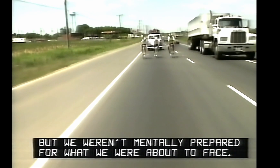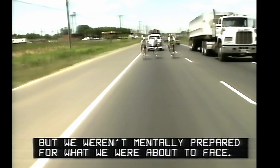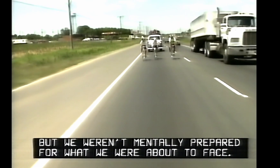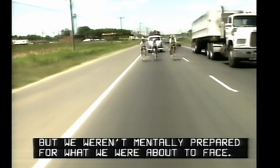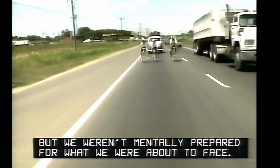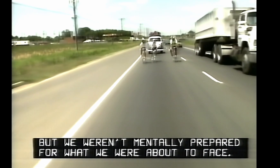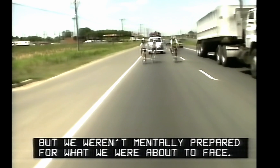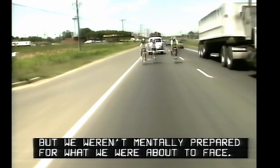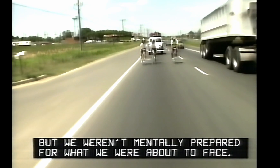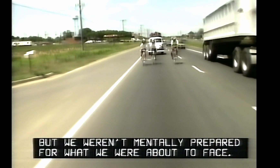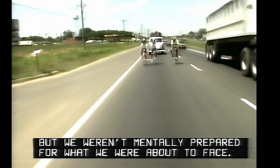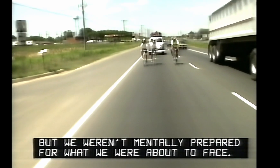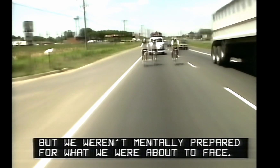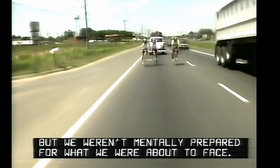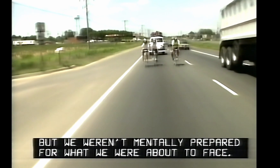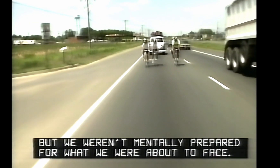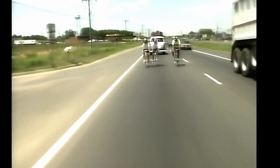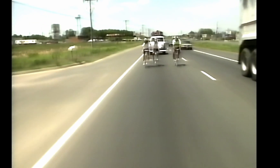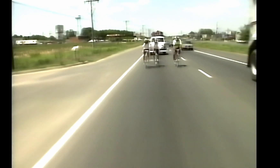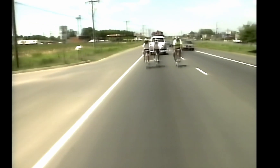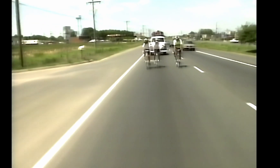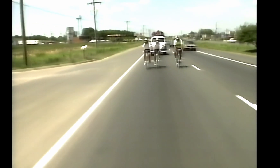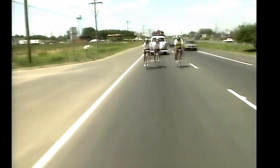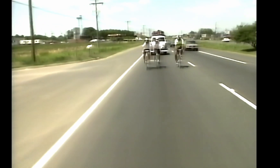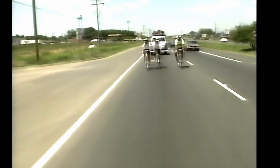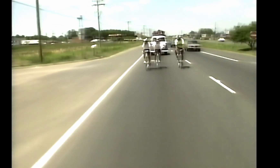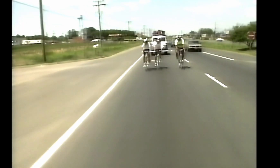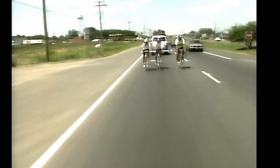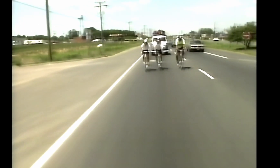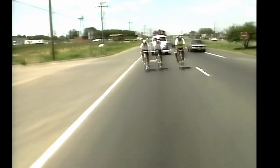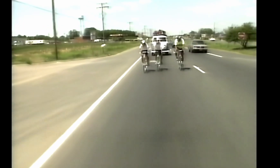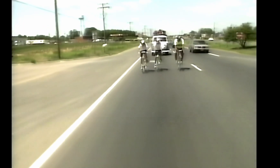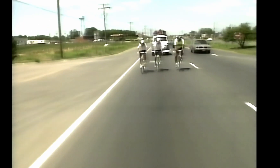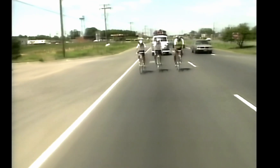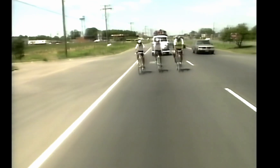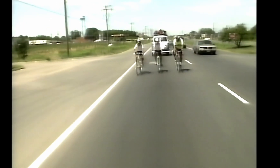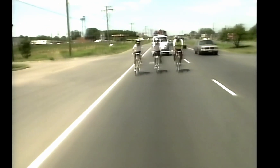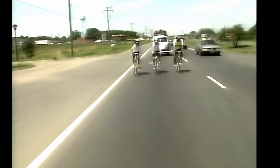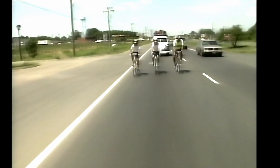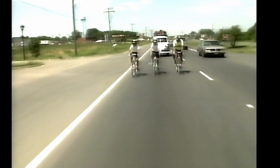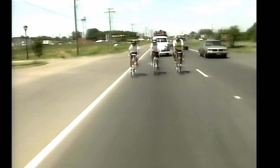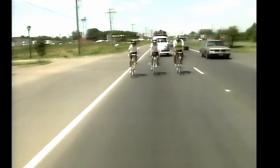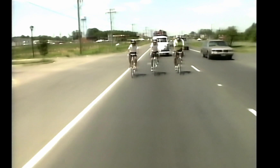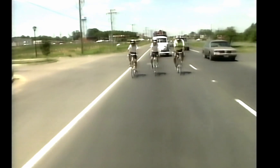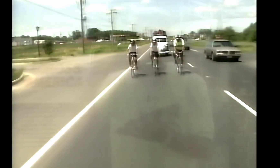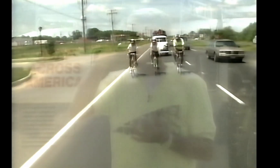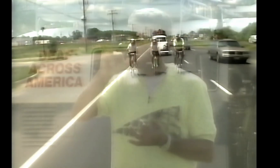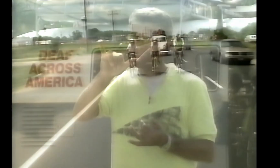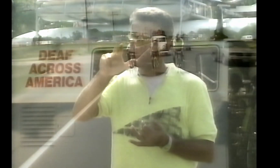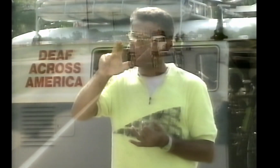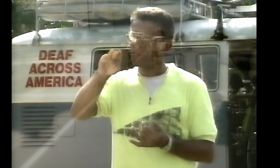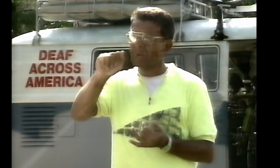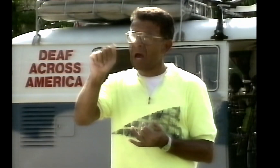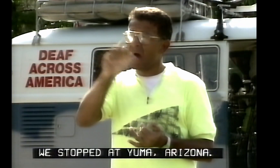During Jonathan's recovery, Manny started to plan a way to bring nationwide attention to this issue, this need for more